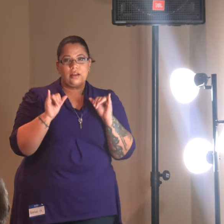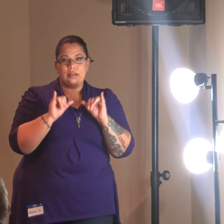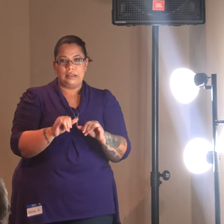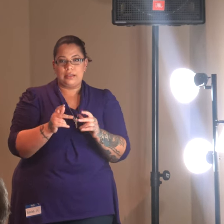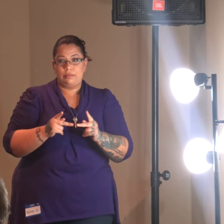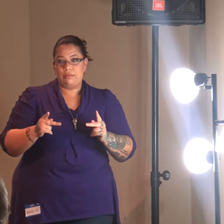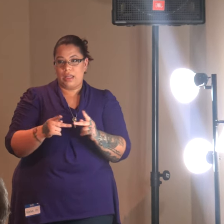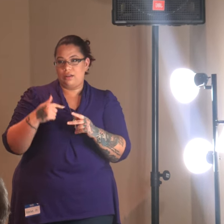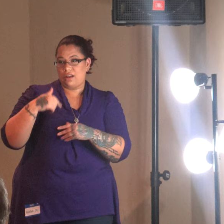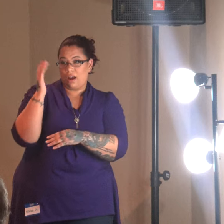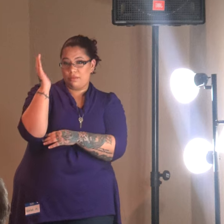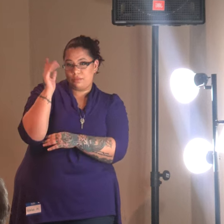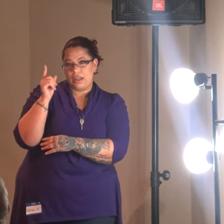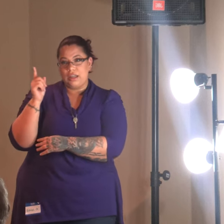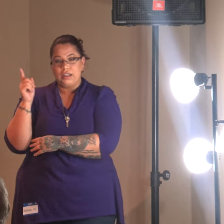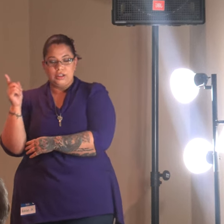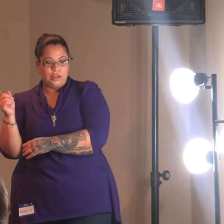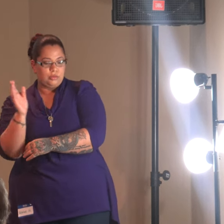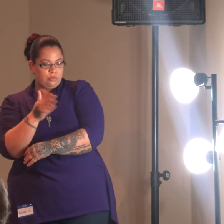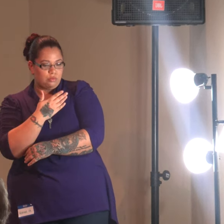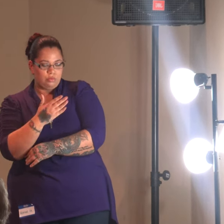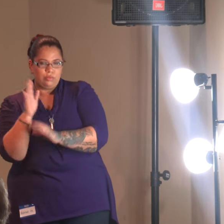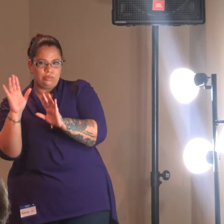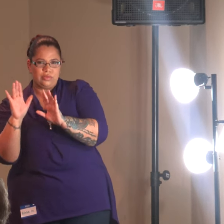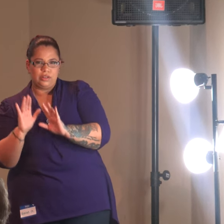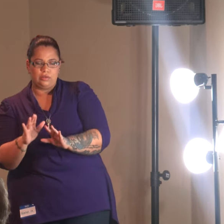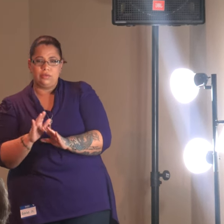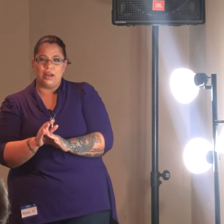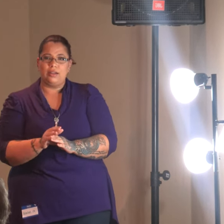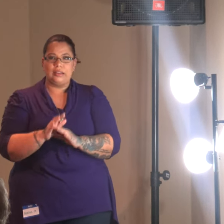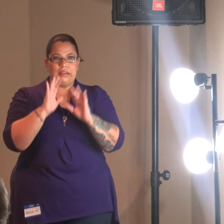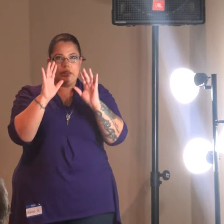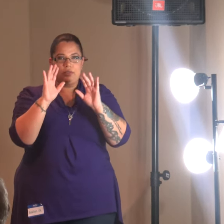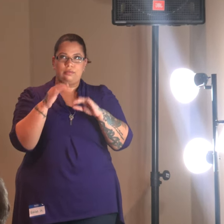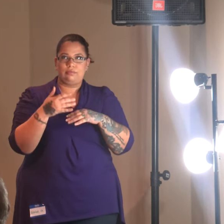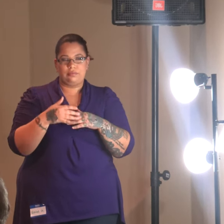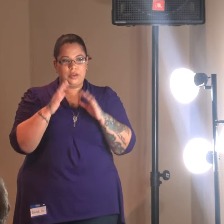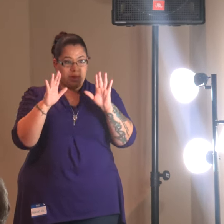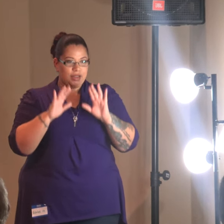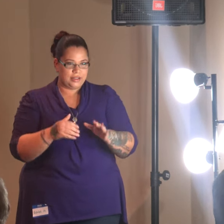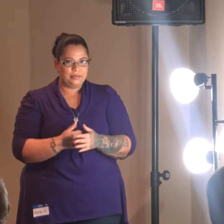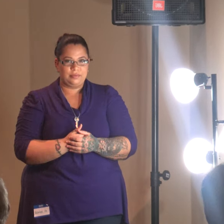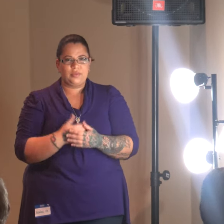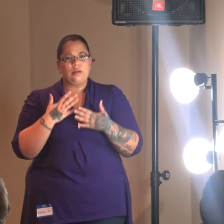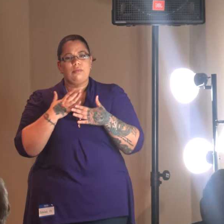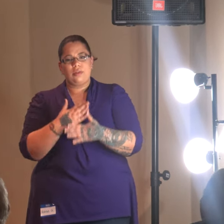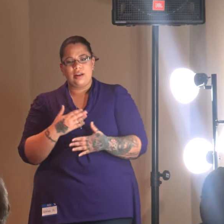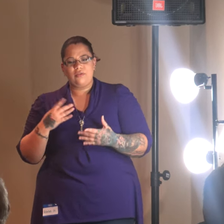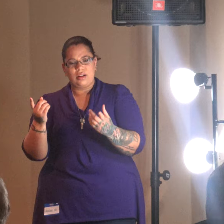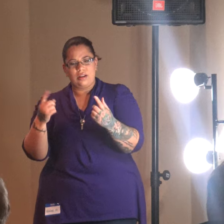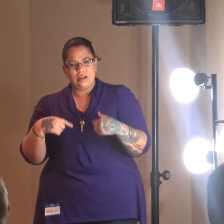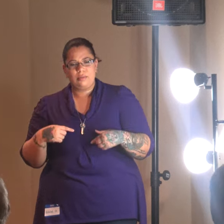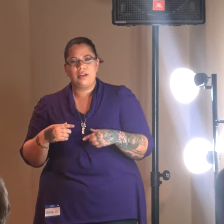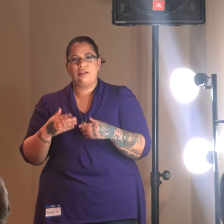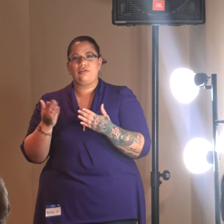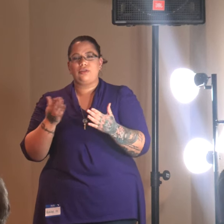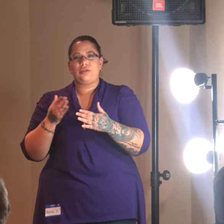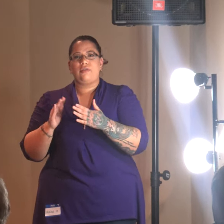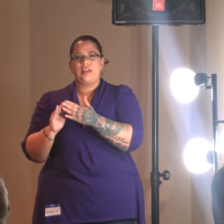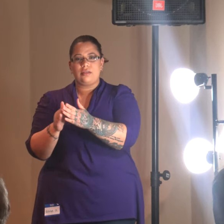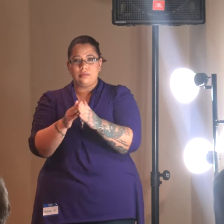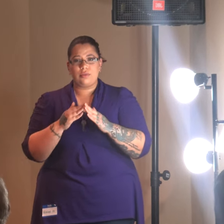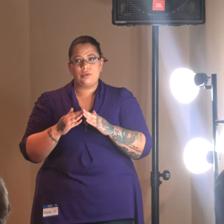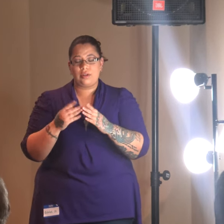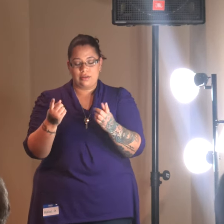I'm speaking. She's making great music, and it's wonderful. So I'm very grateful to be here, to be able to serve this community, to come